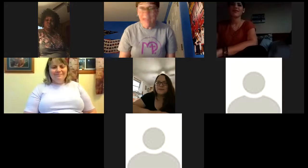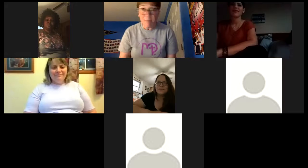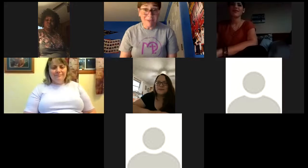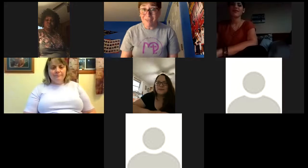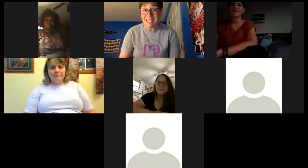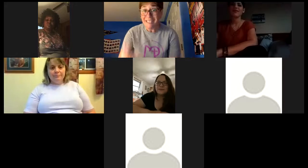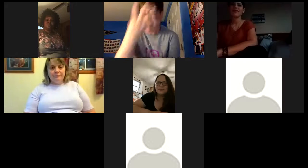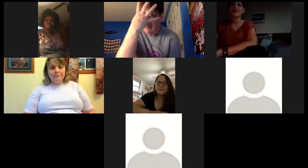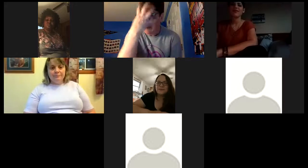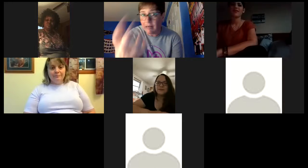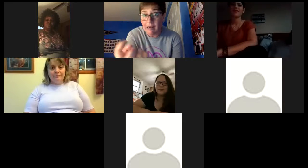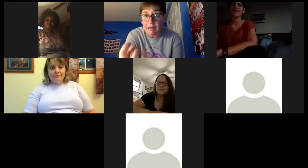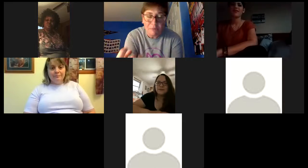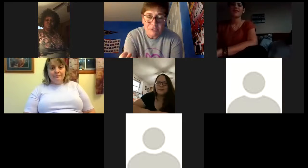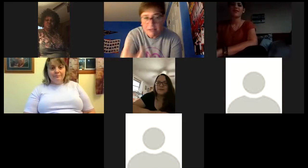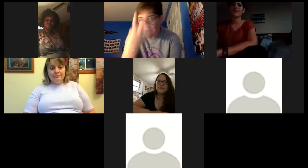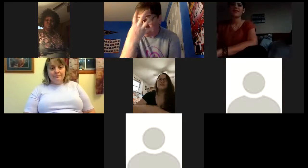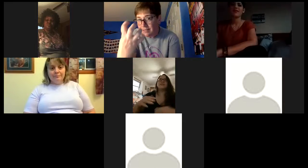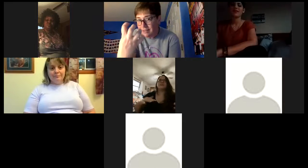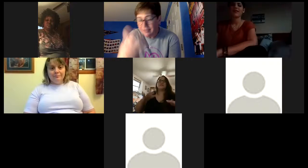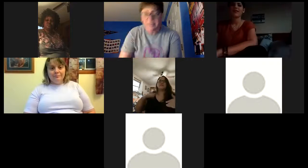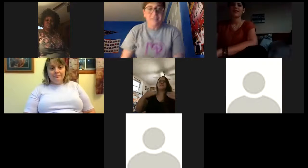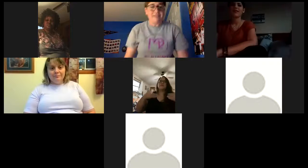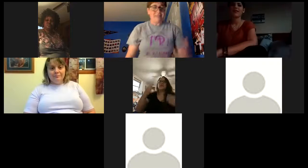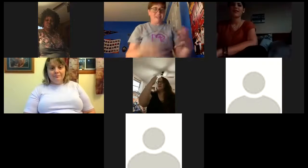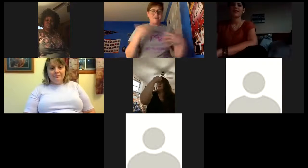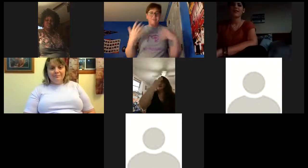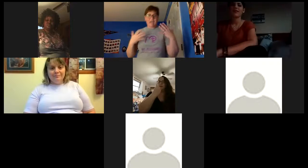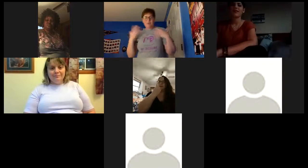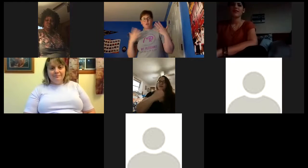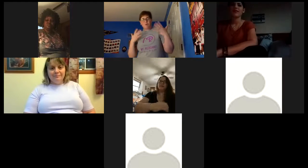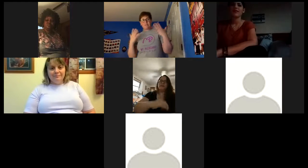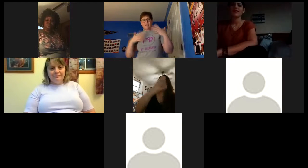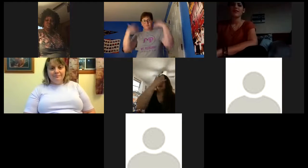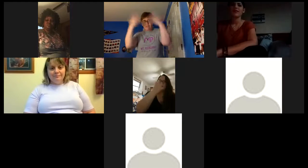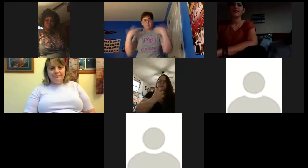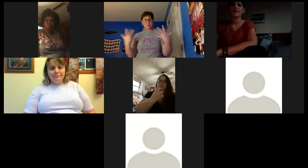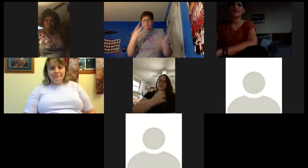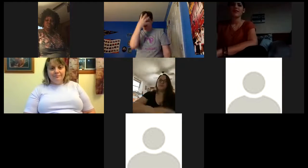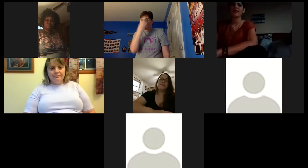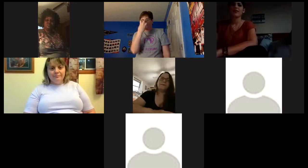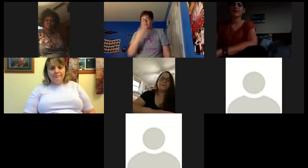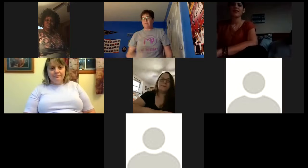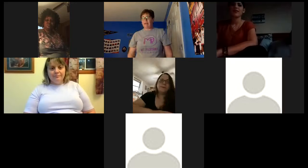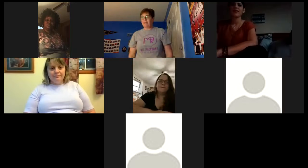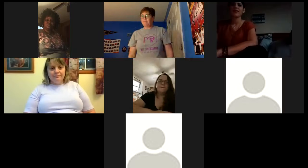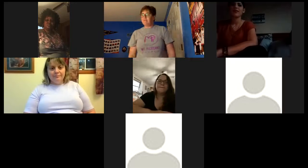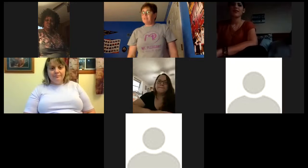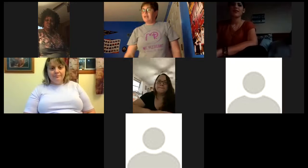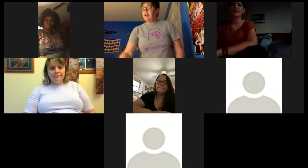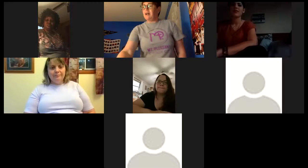being all happy and fine to he pulls off his, happy normal self and becomes green and all